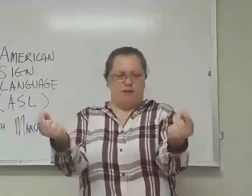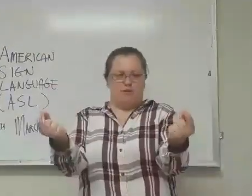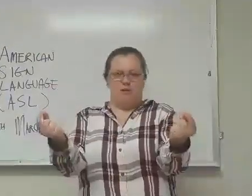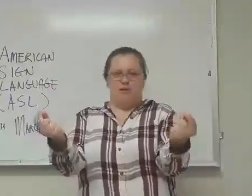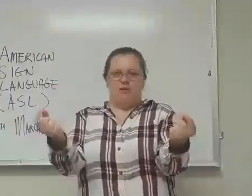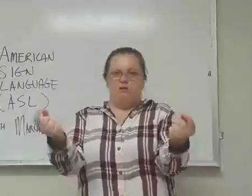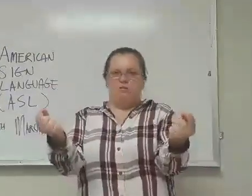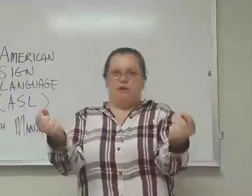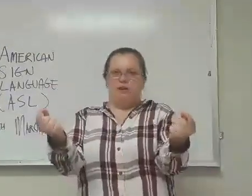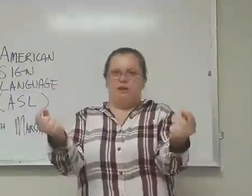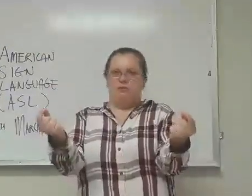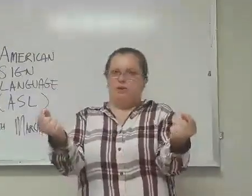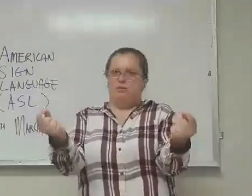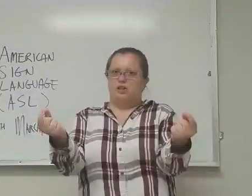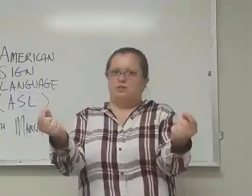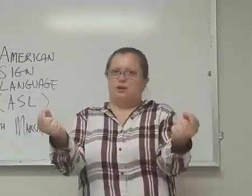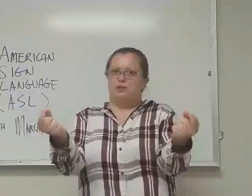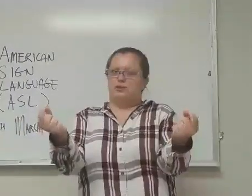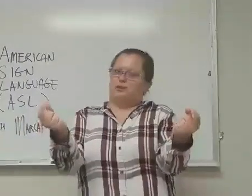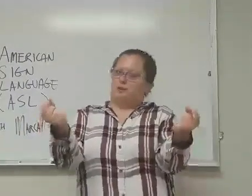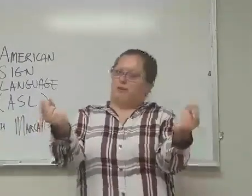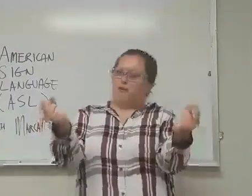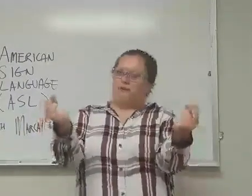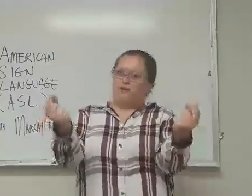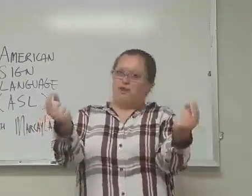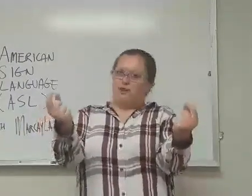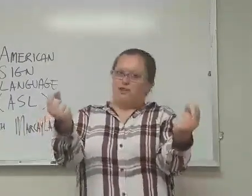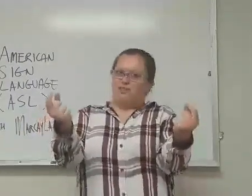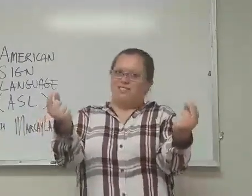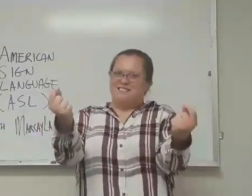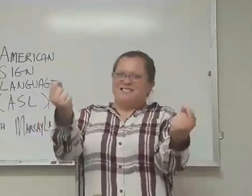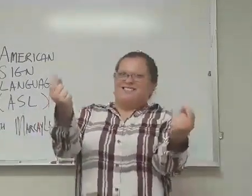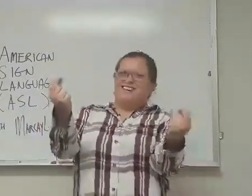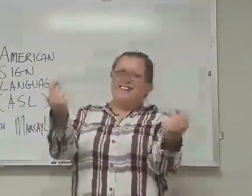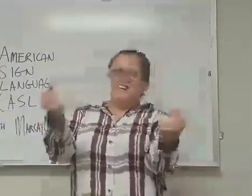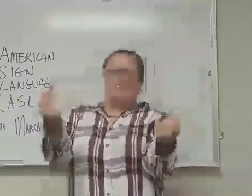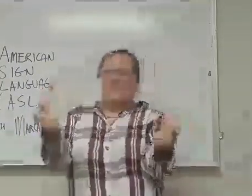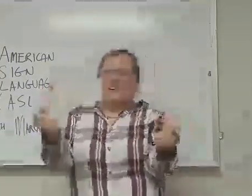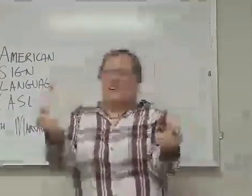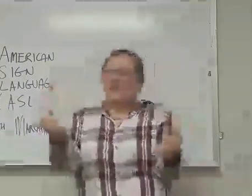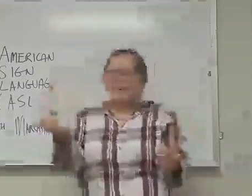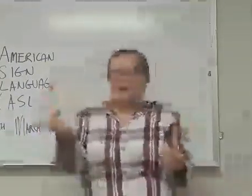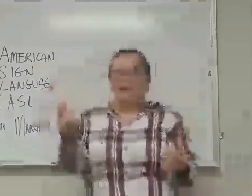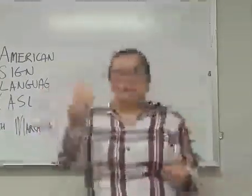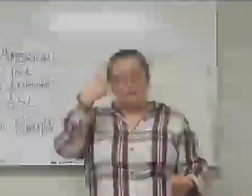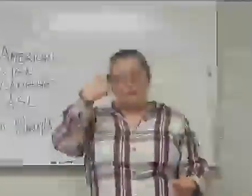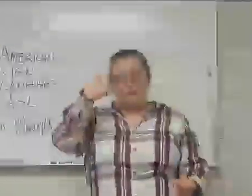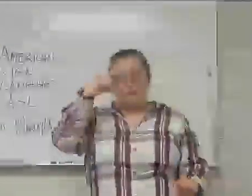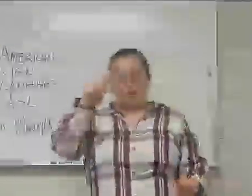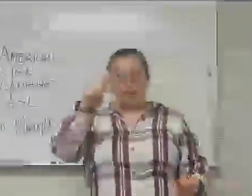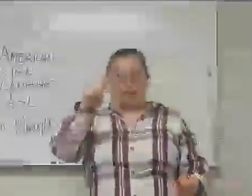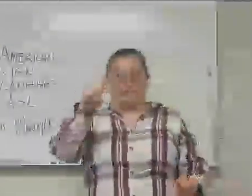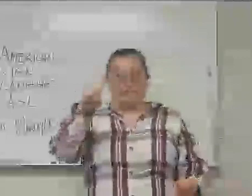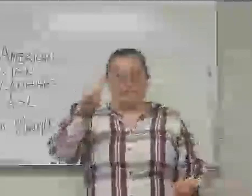you pinch them like almost like crab fingers. Right. And then 4.